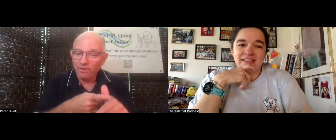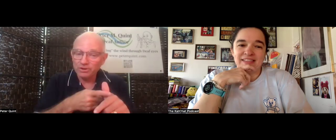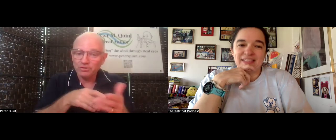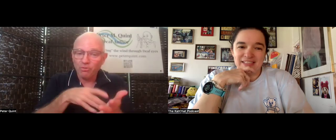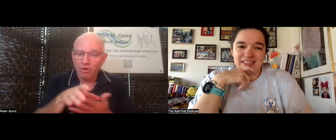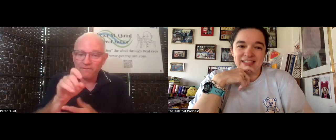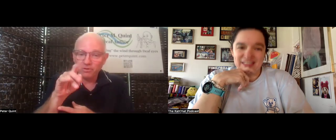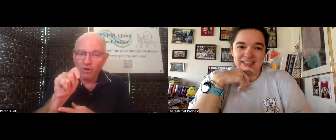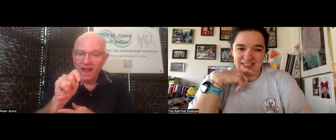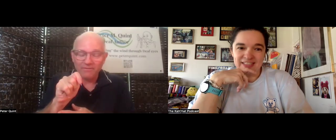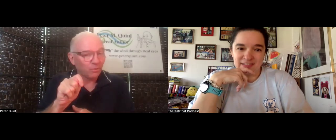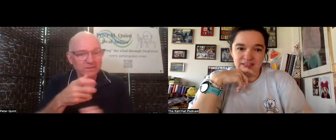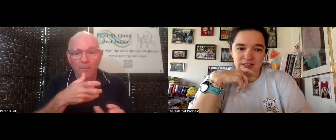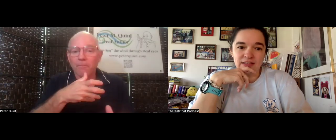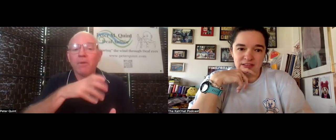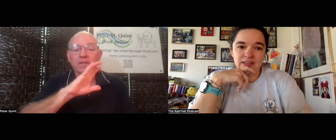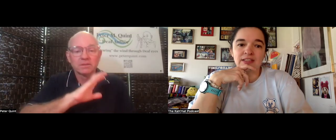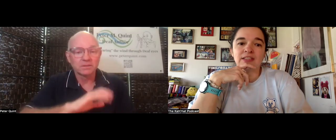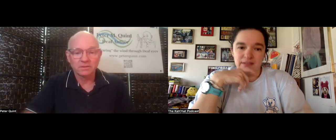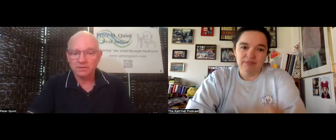My first rough draft was